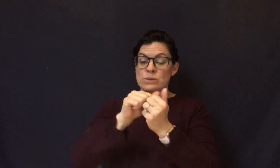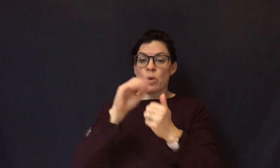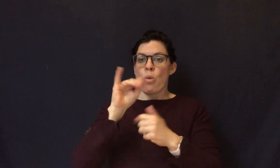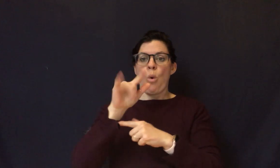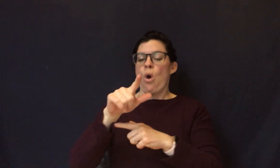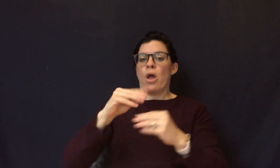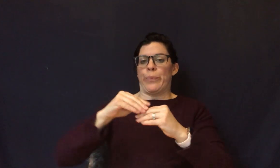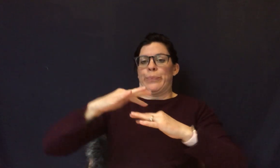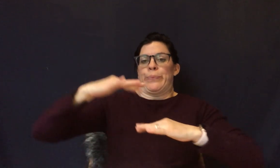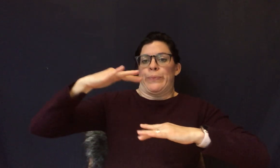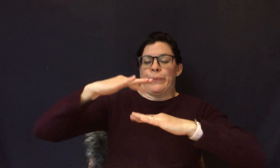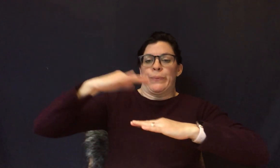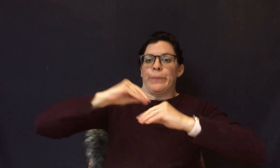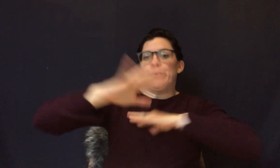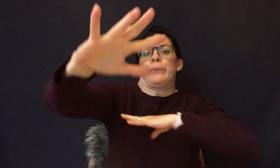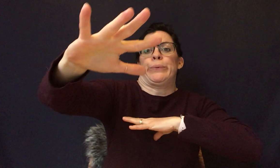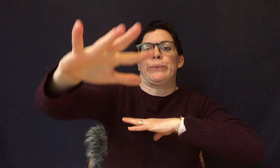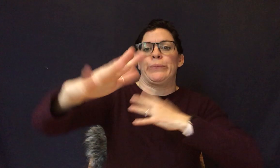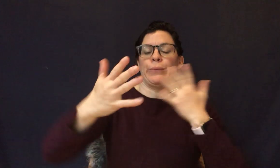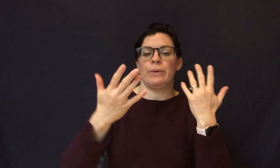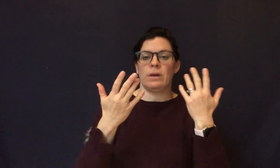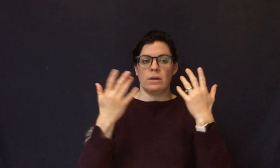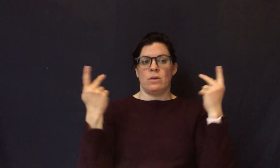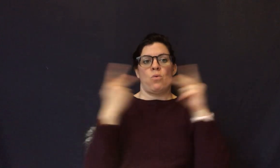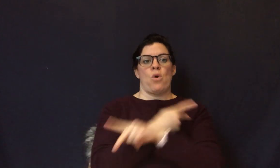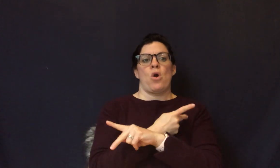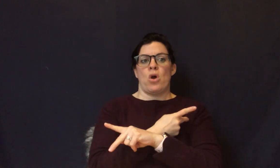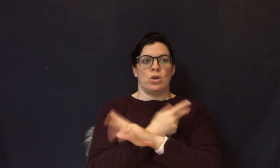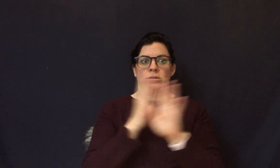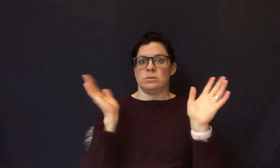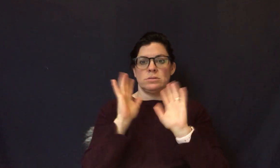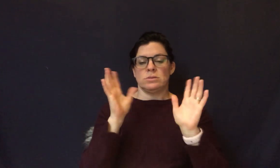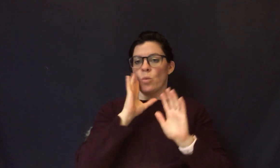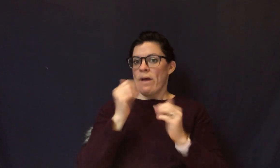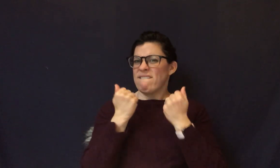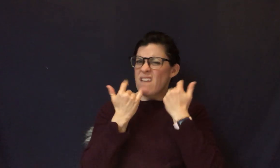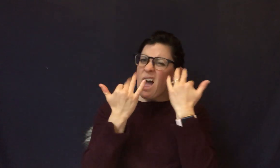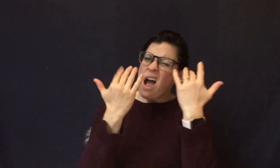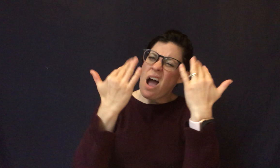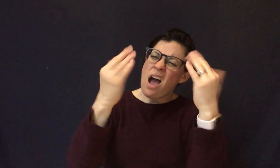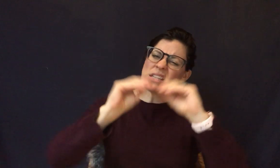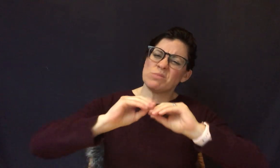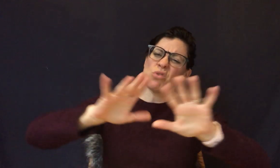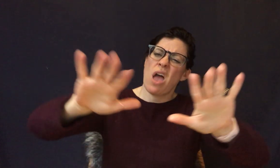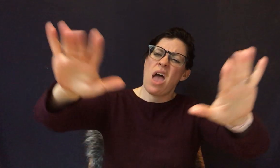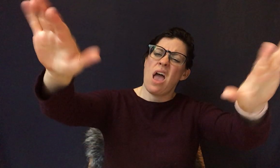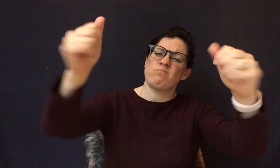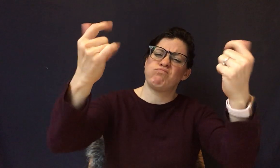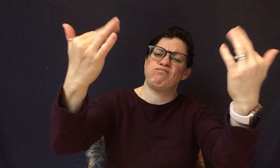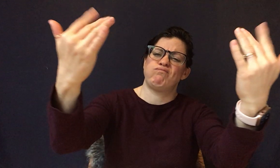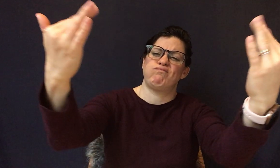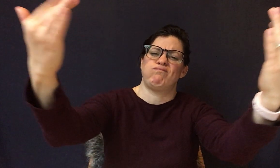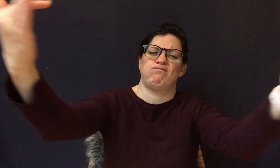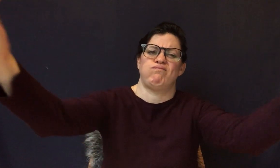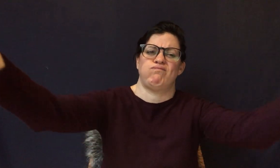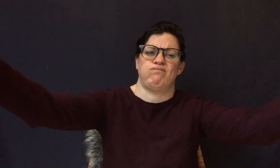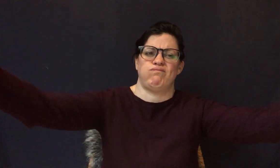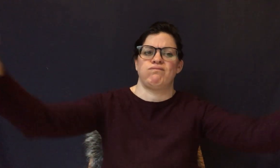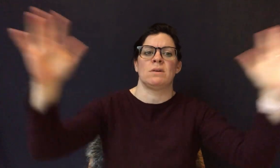fire further out. So you use a Class B type fire extinguisher, which actually happens to be a compound of